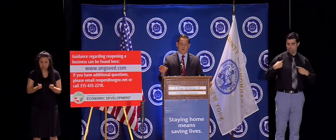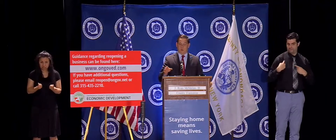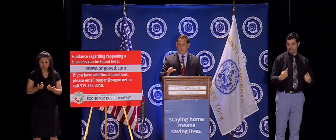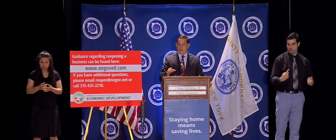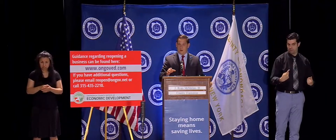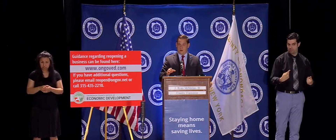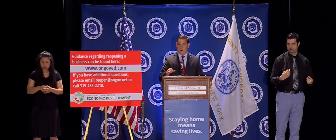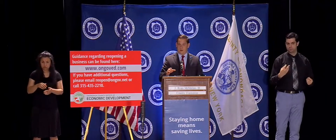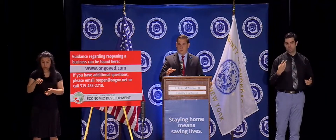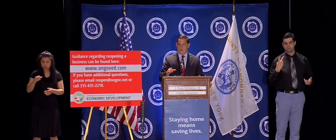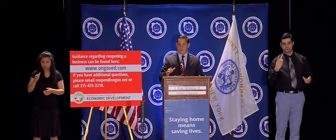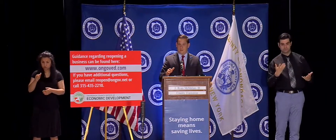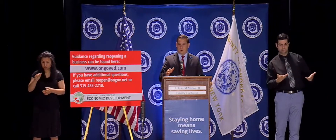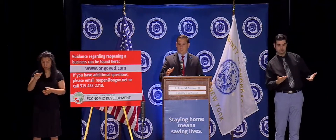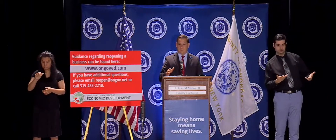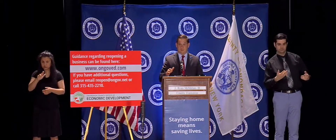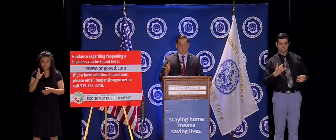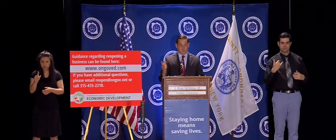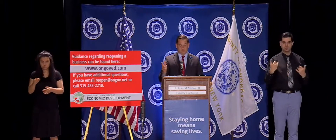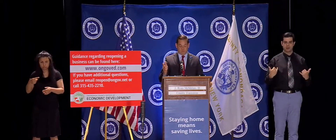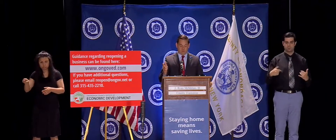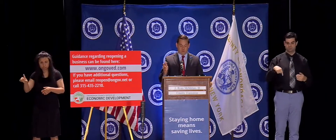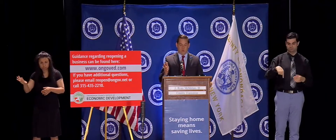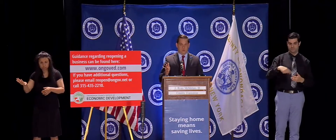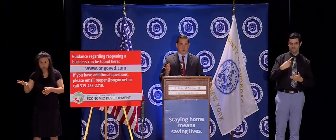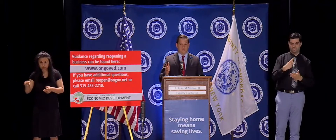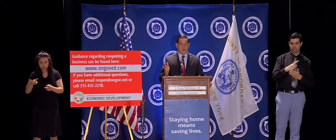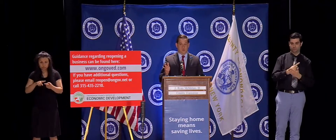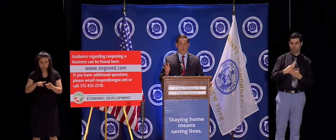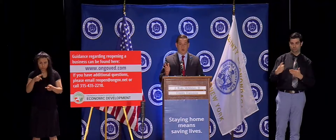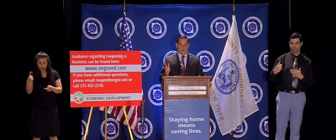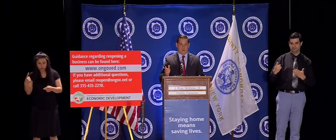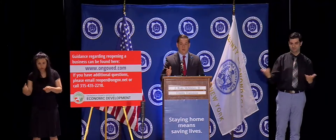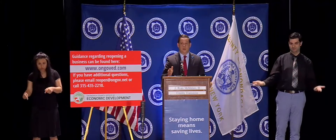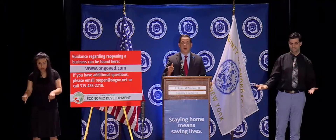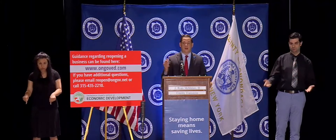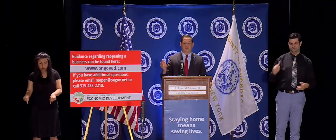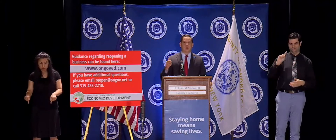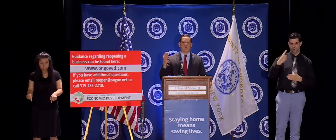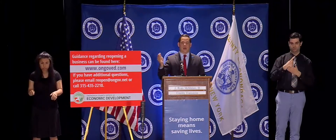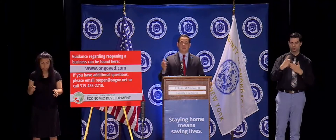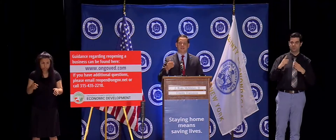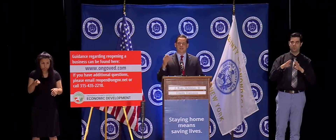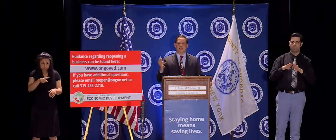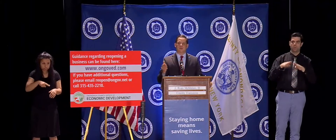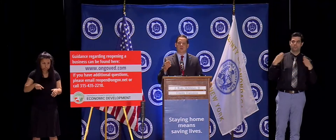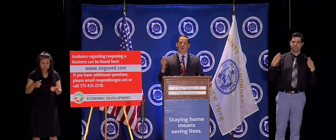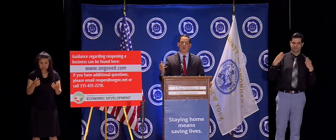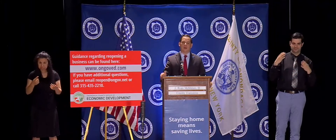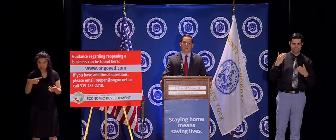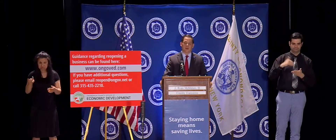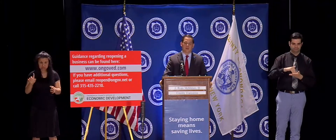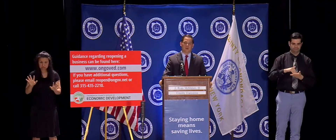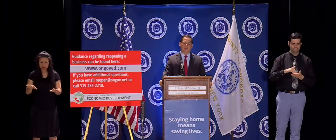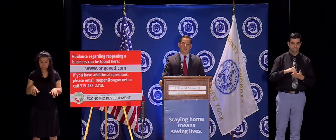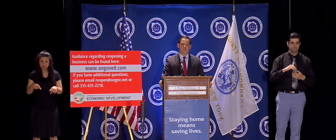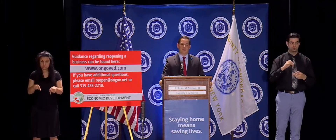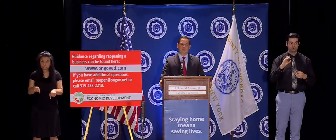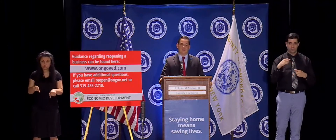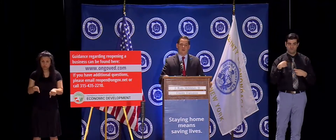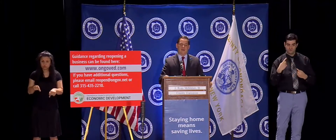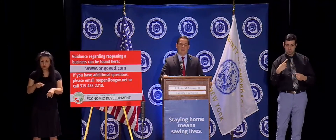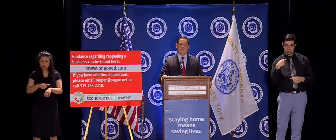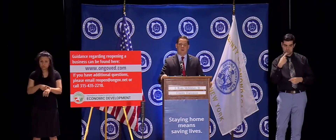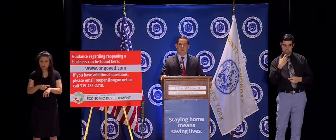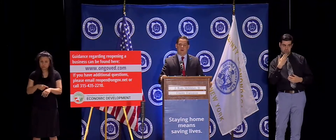you look at week 1 here, right, so far so good. So as this keeps going, you continue